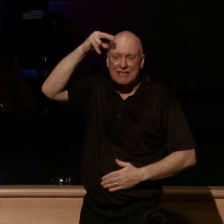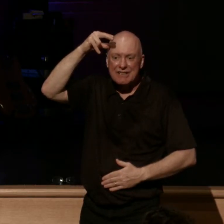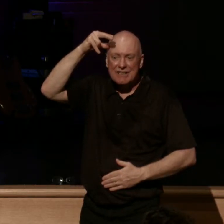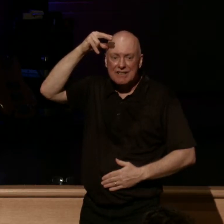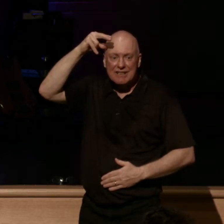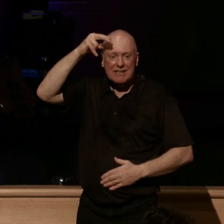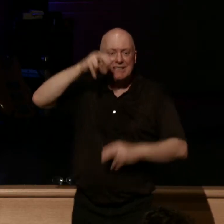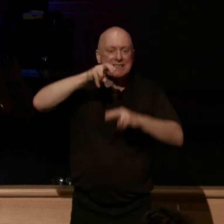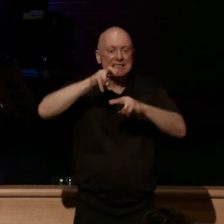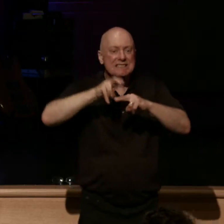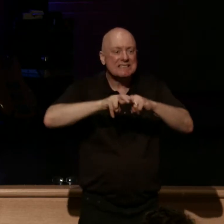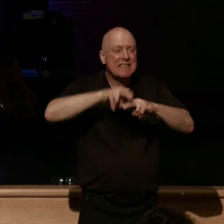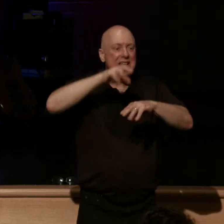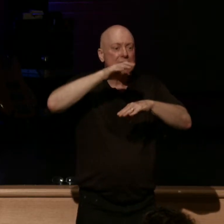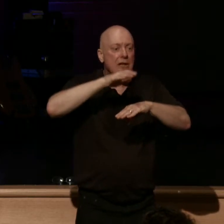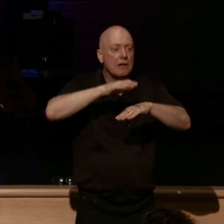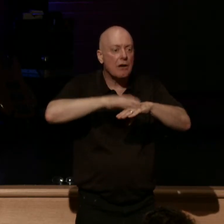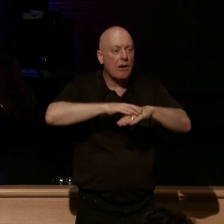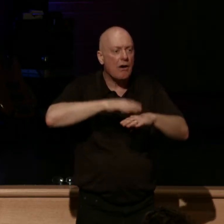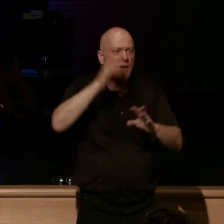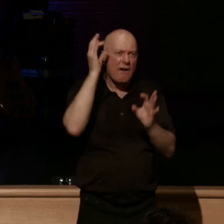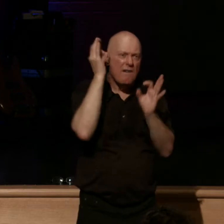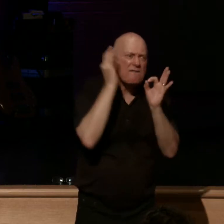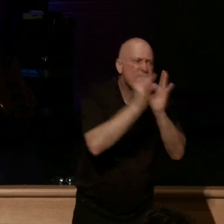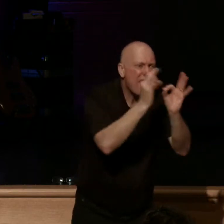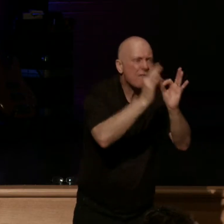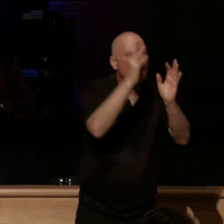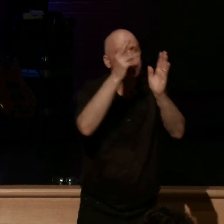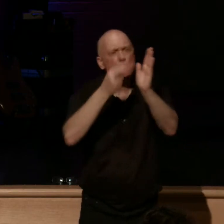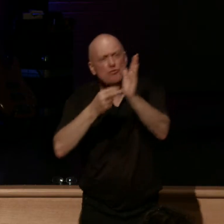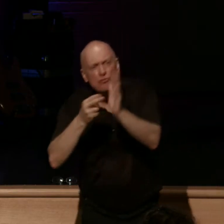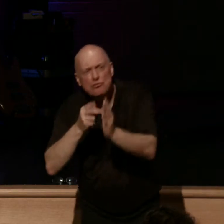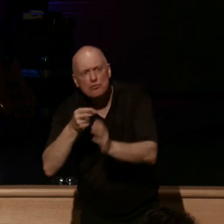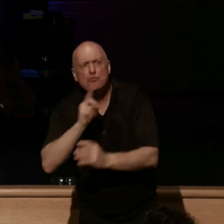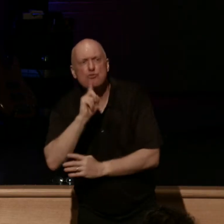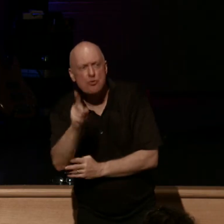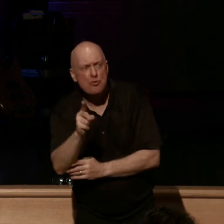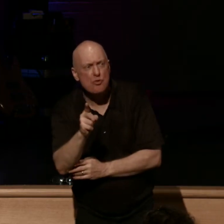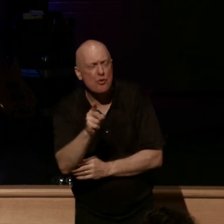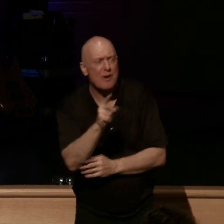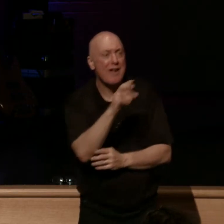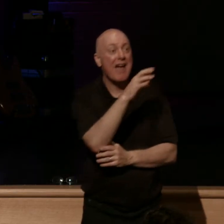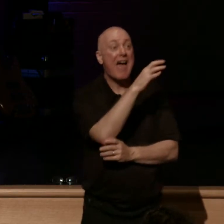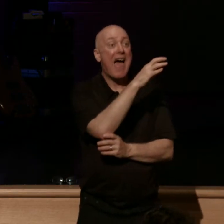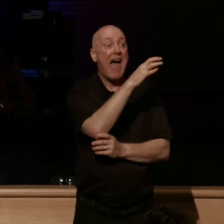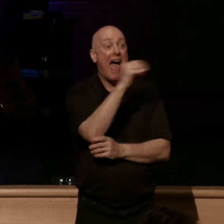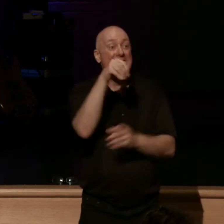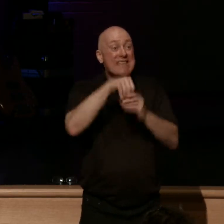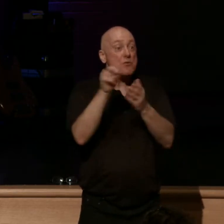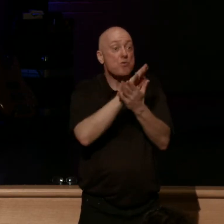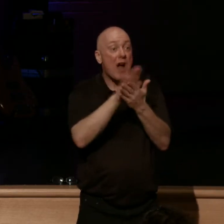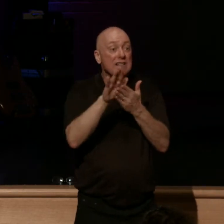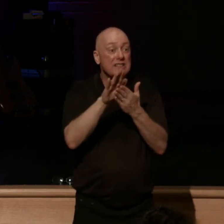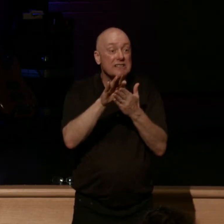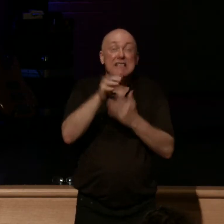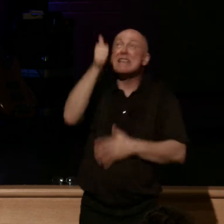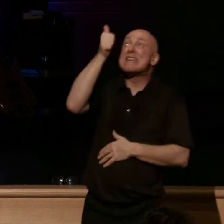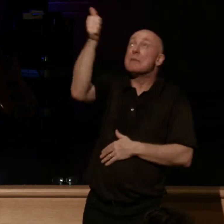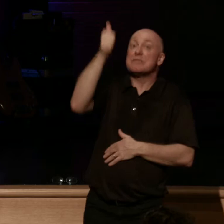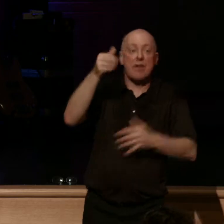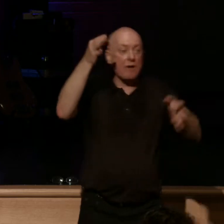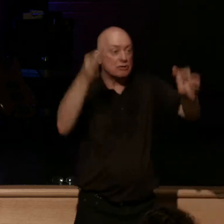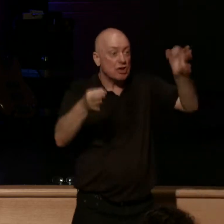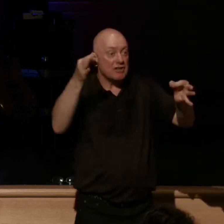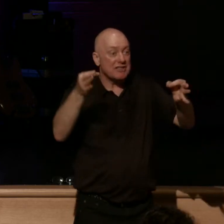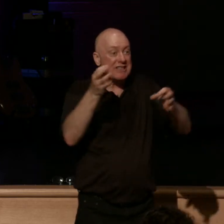The one sitting on it is called capital F Faithful and capital T True, Faithful and True. And in righteousness he judges and